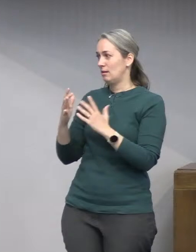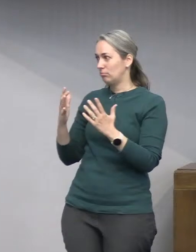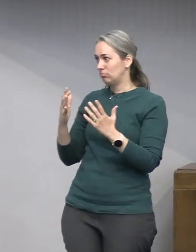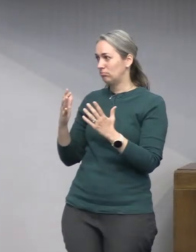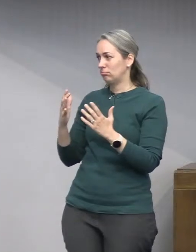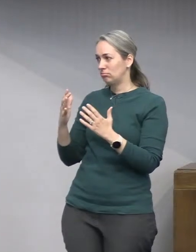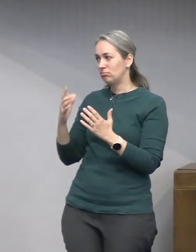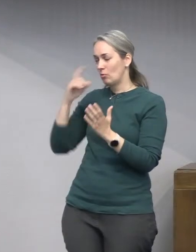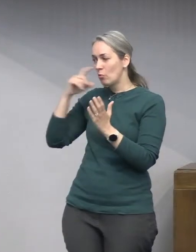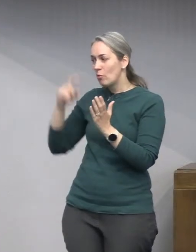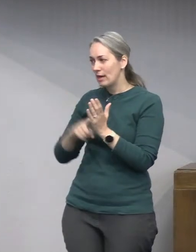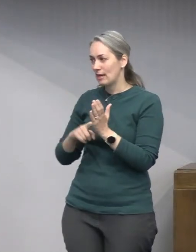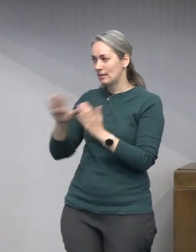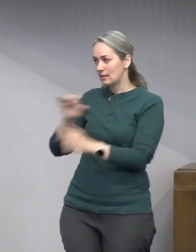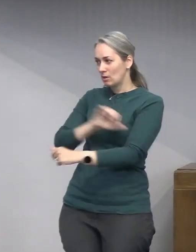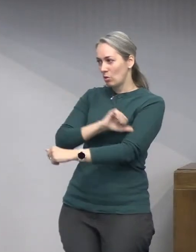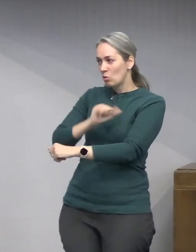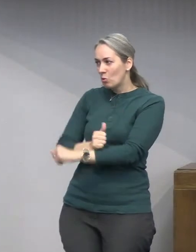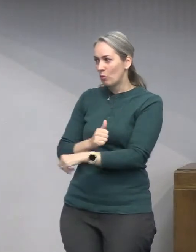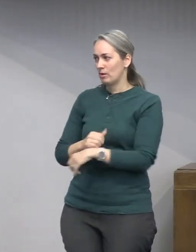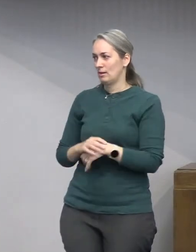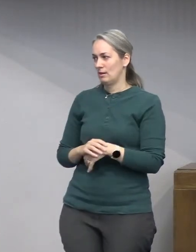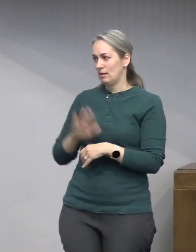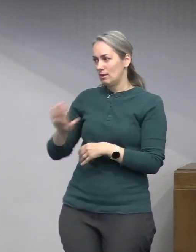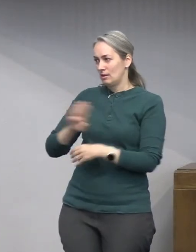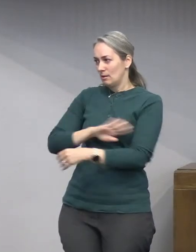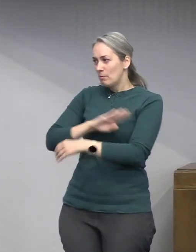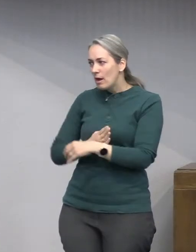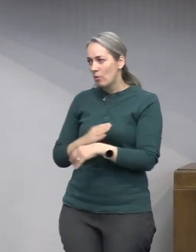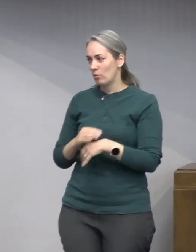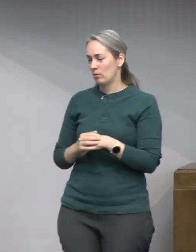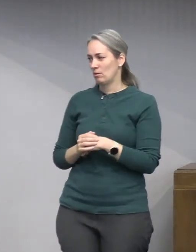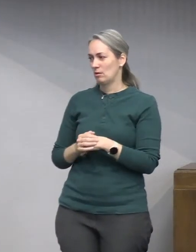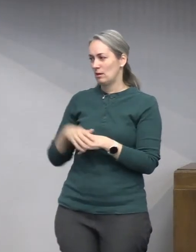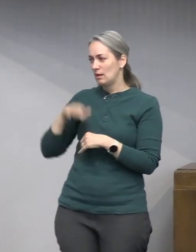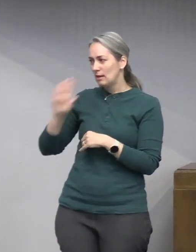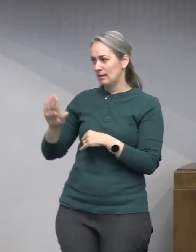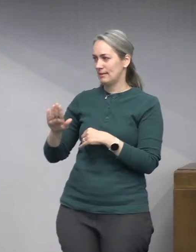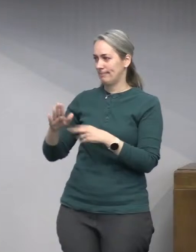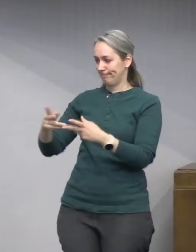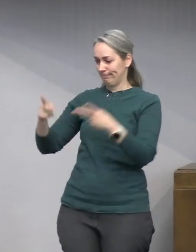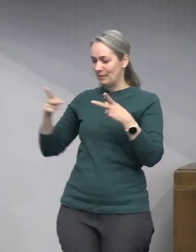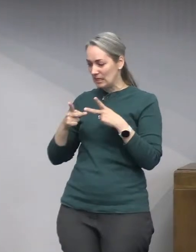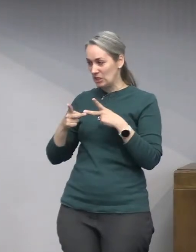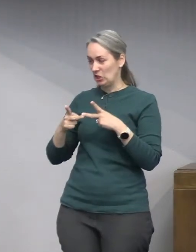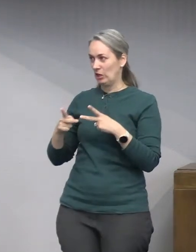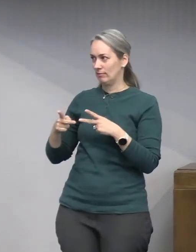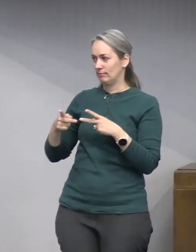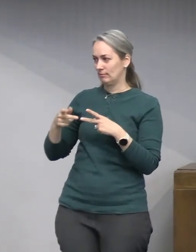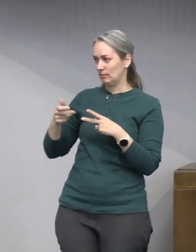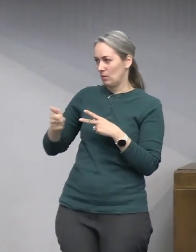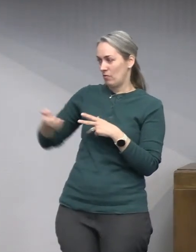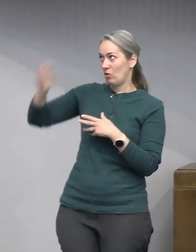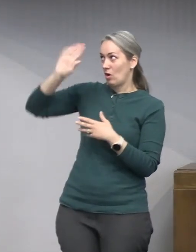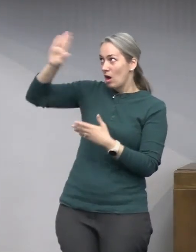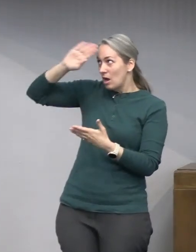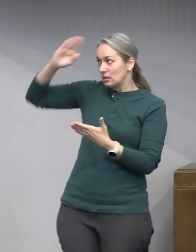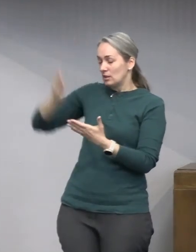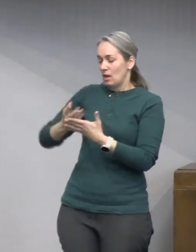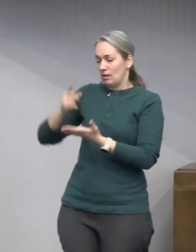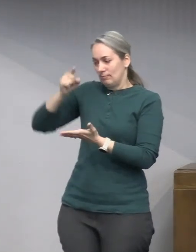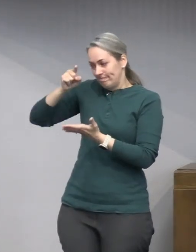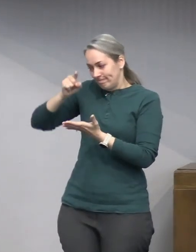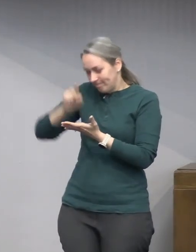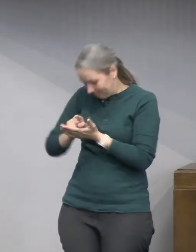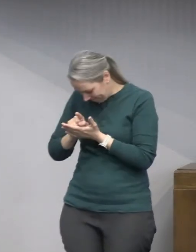acknowledges his authority and his power and his status as the Son of God when he falls on his